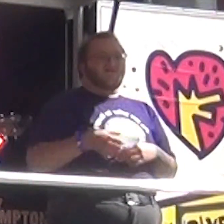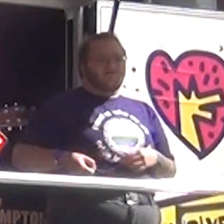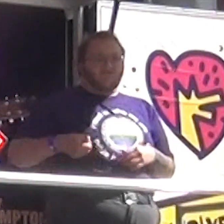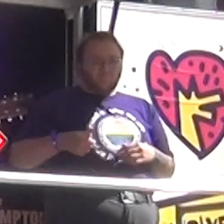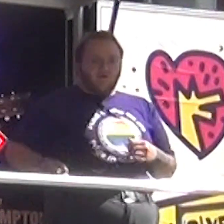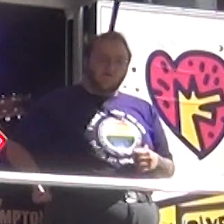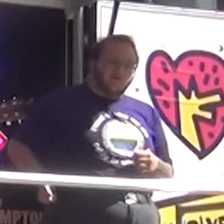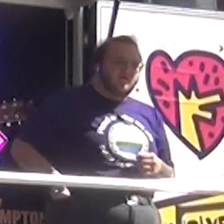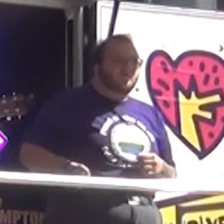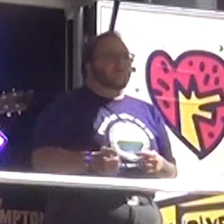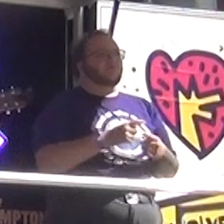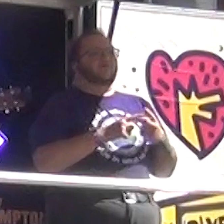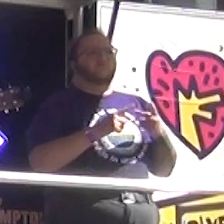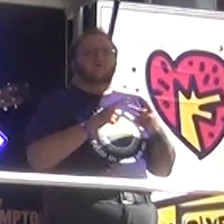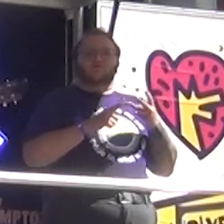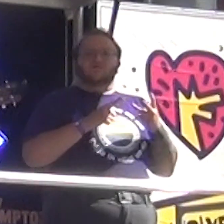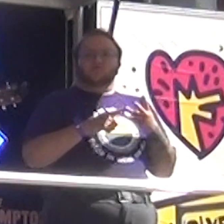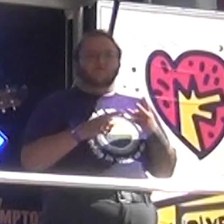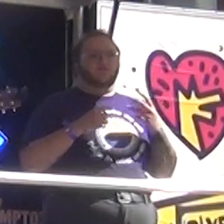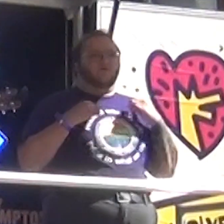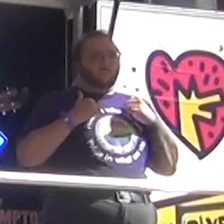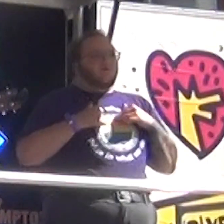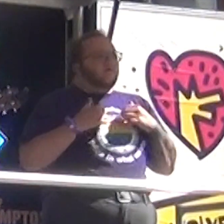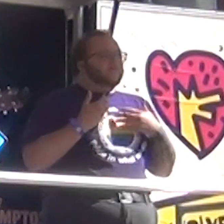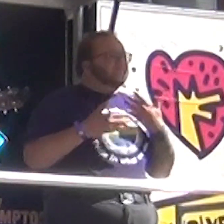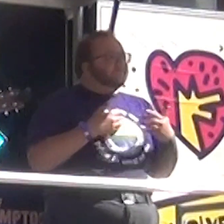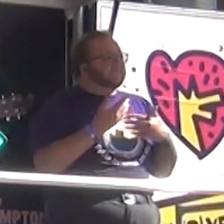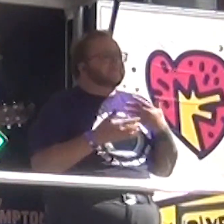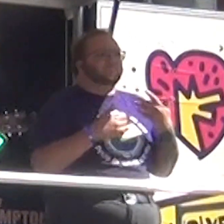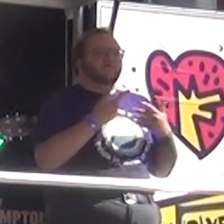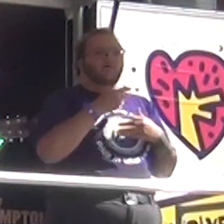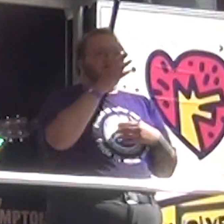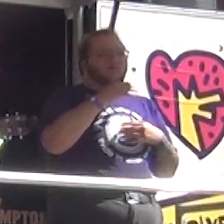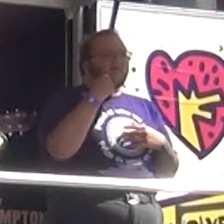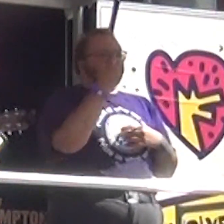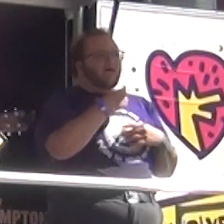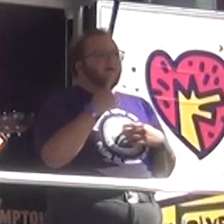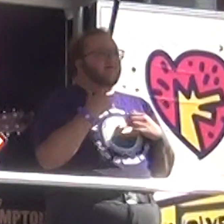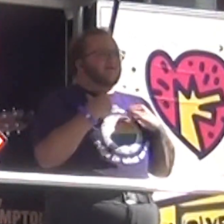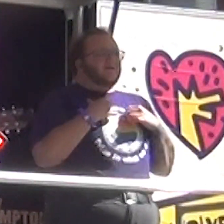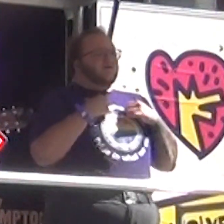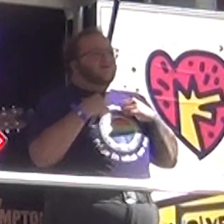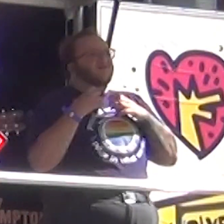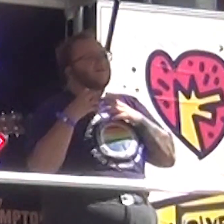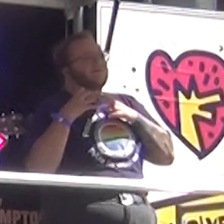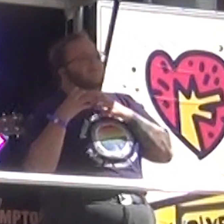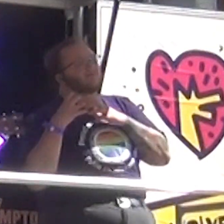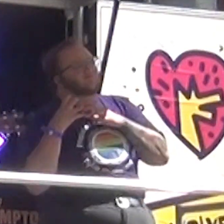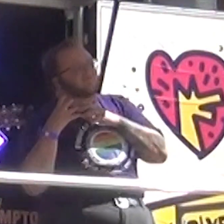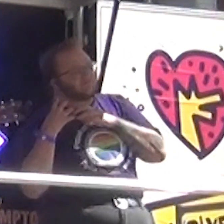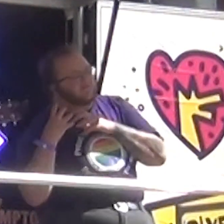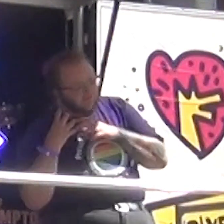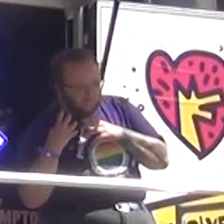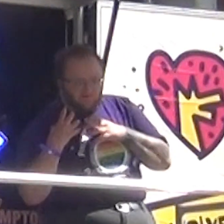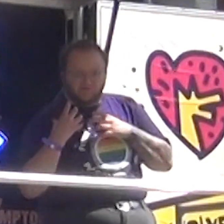Your suitcase, your sad face, your backpack is weighing you